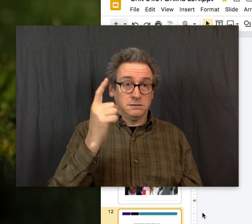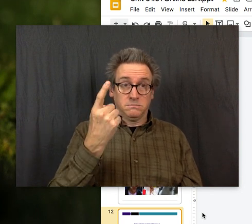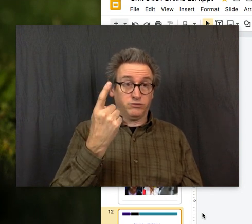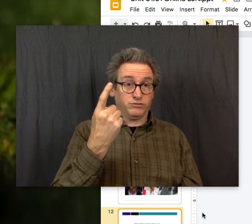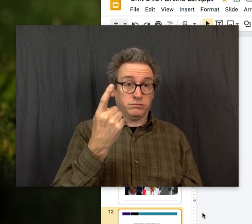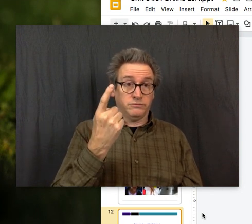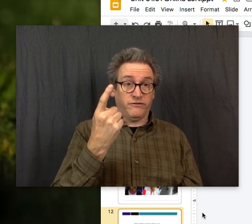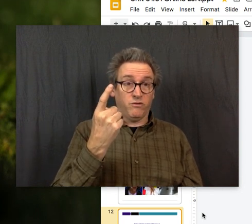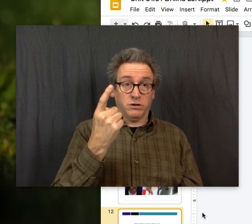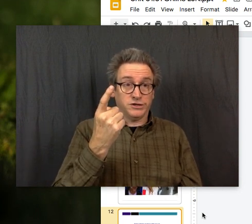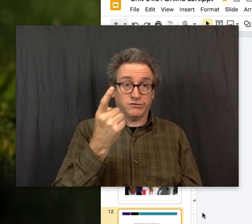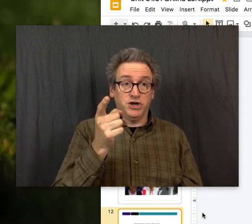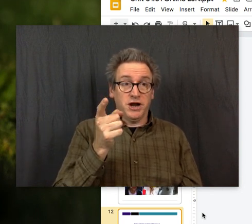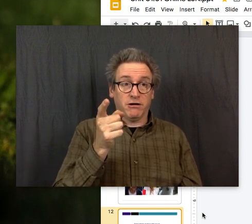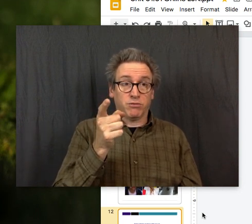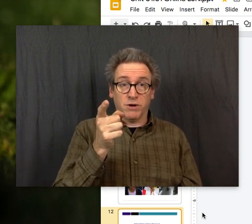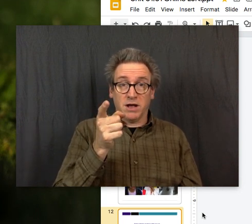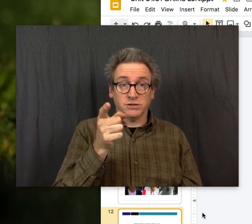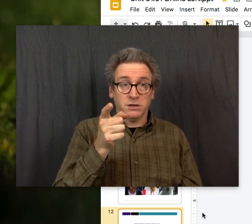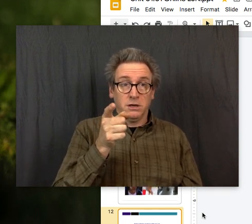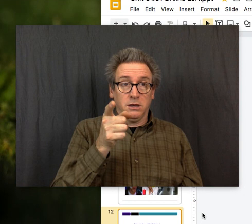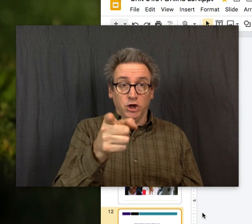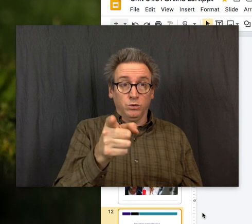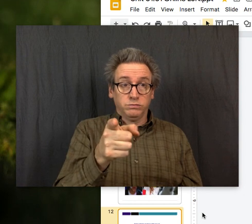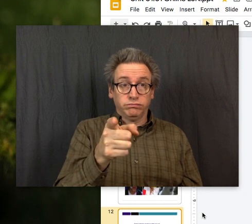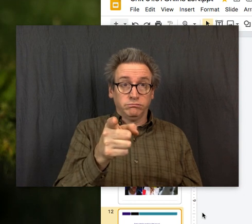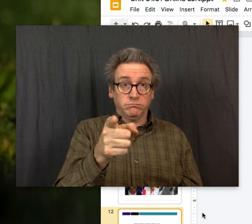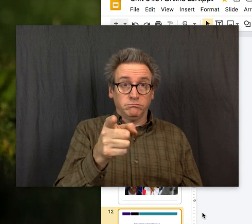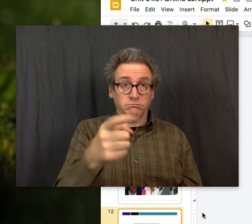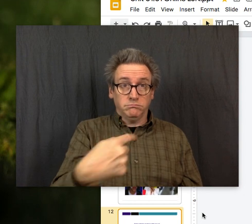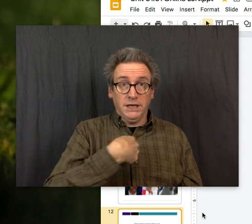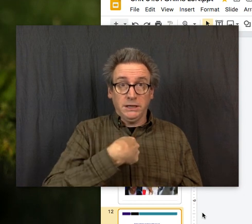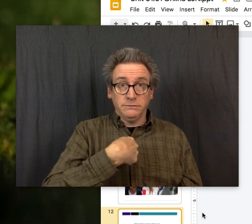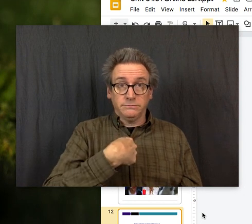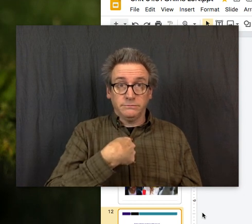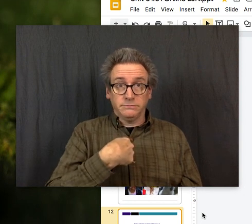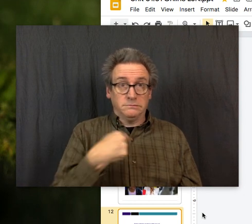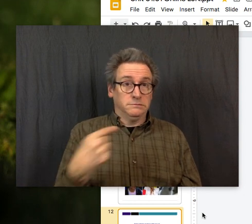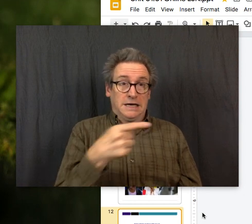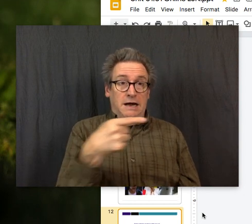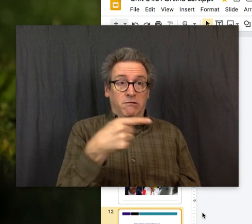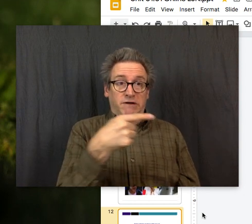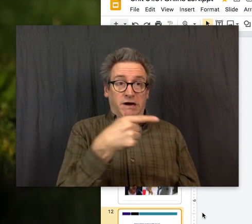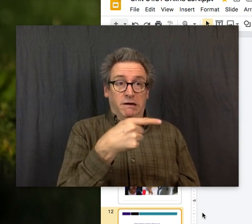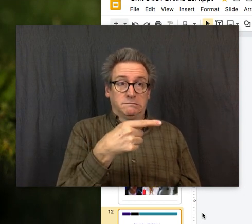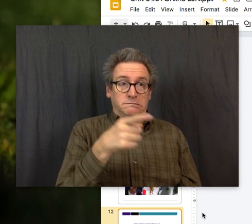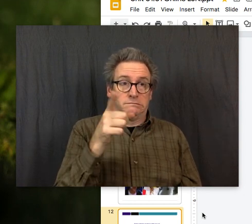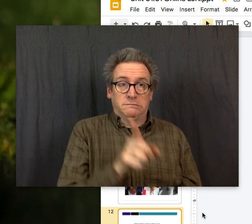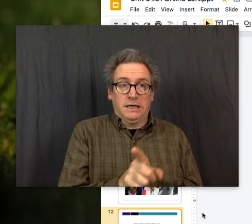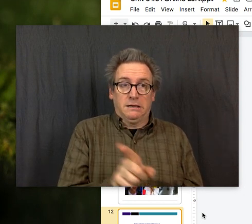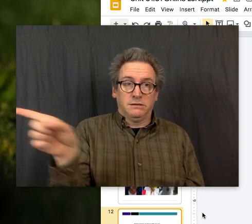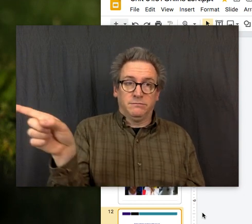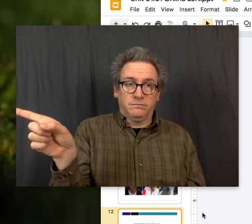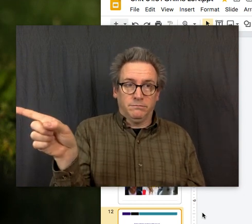this for just generic pronouns. You, me, that guy over there,